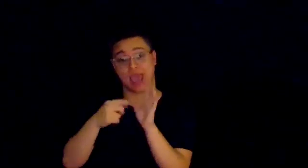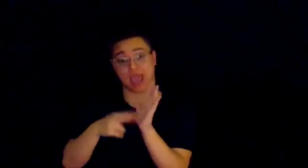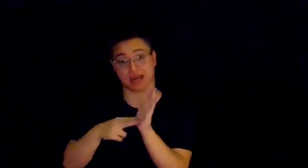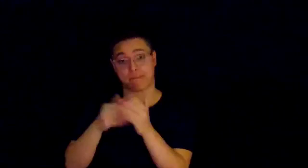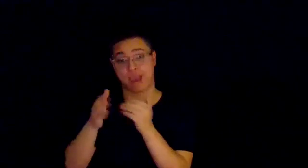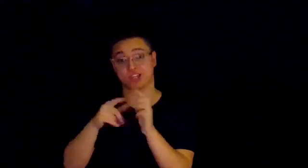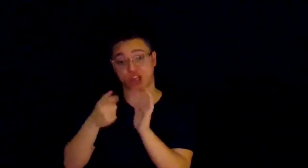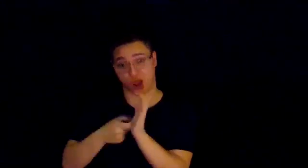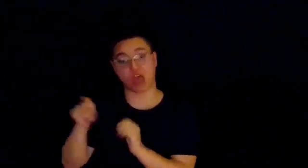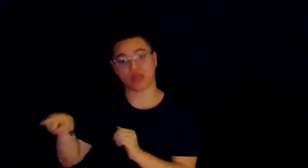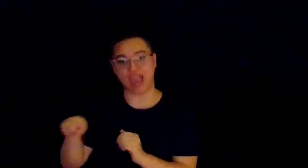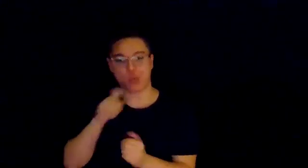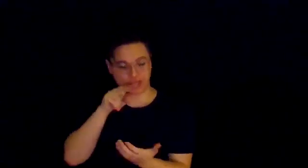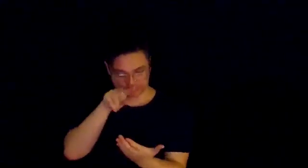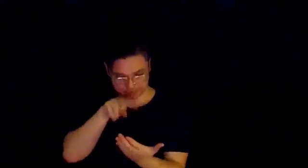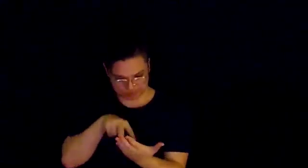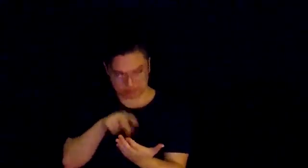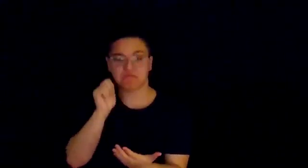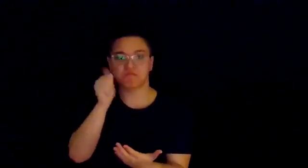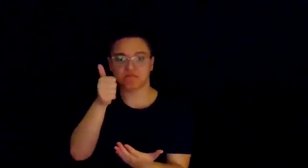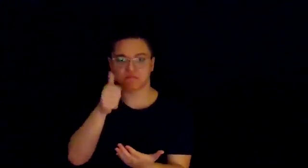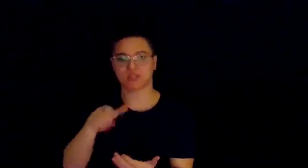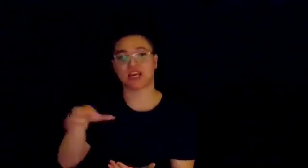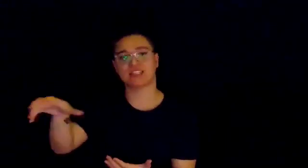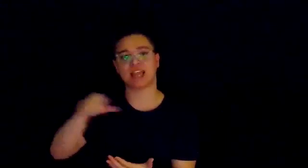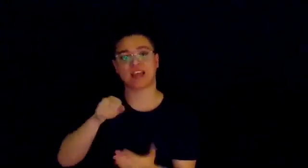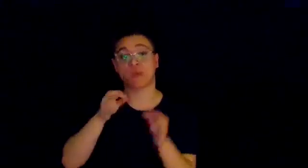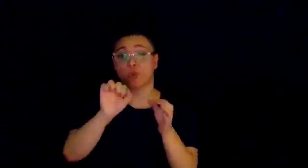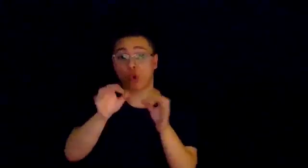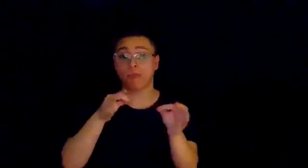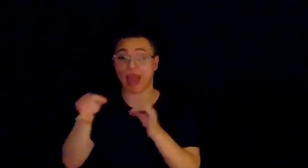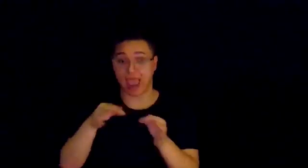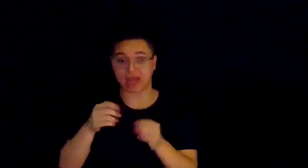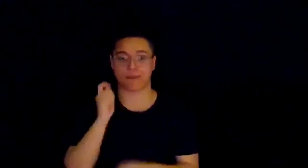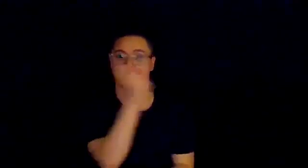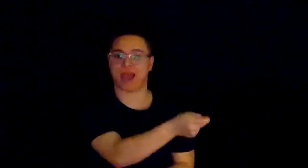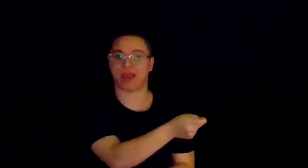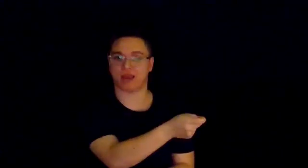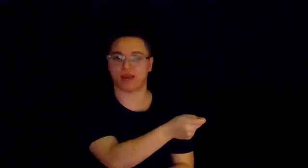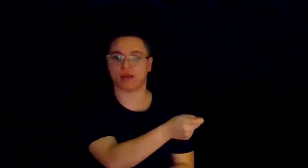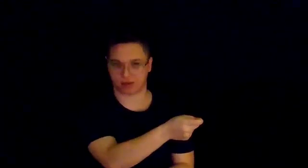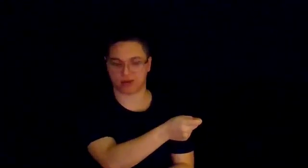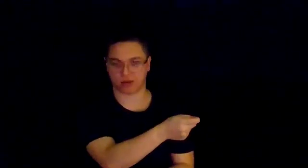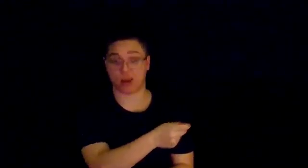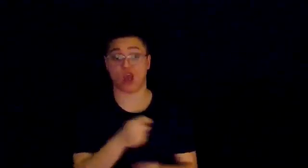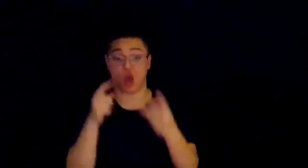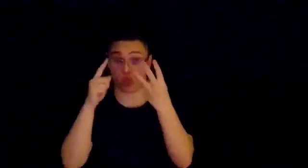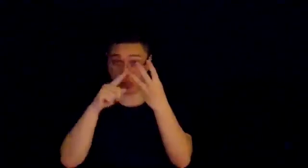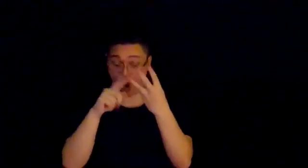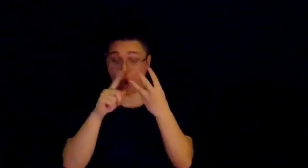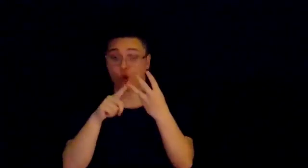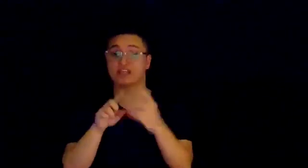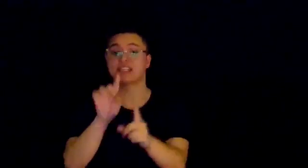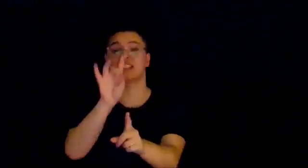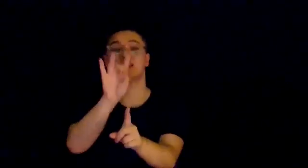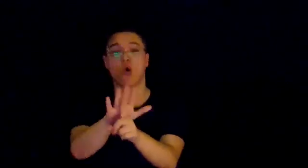service bill, you give it to your plan manager, and they will look through the bill, approve it, take the money from your plan and pay for